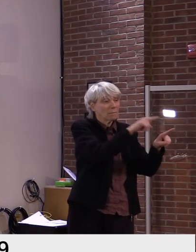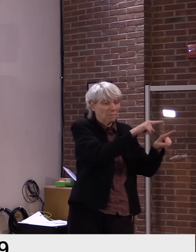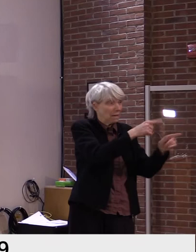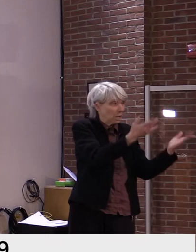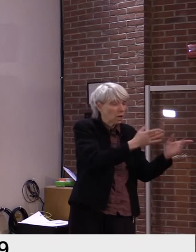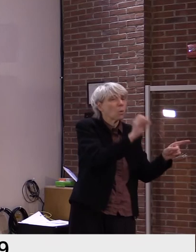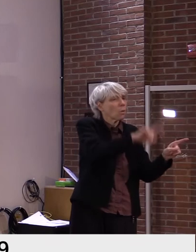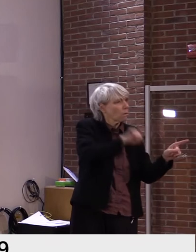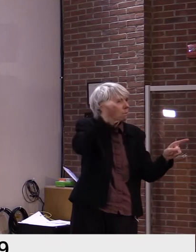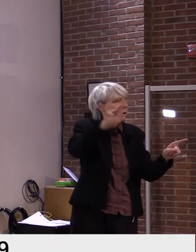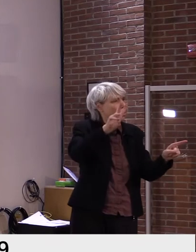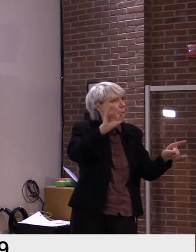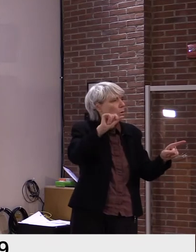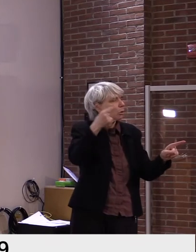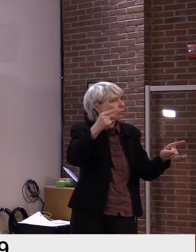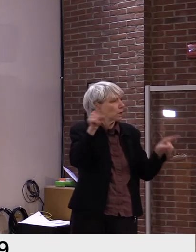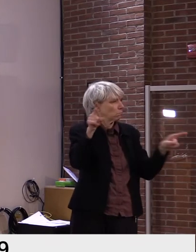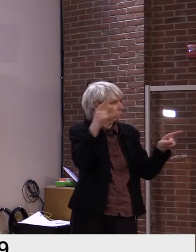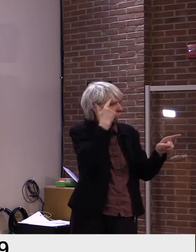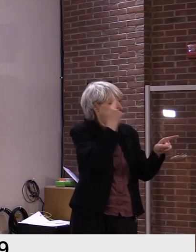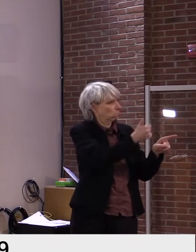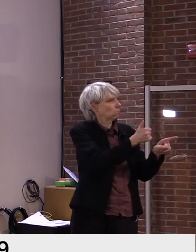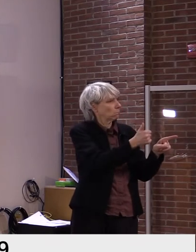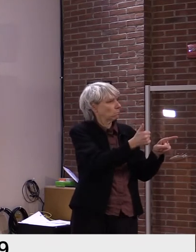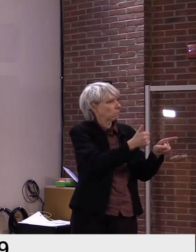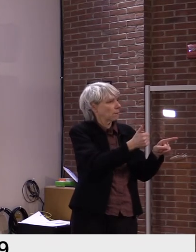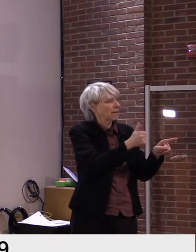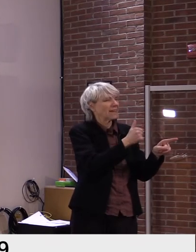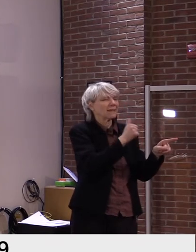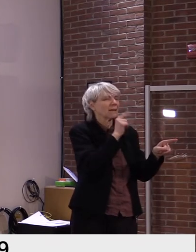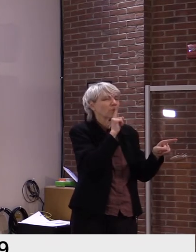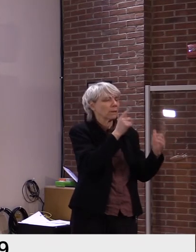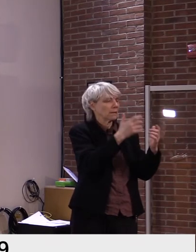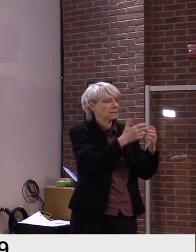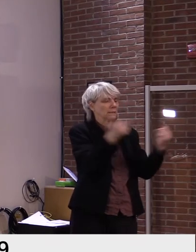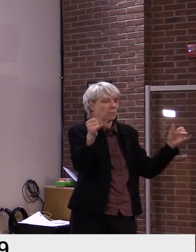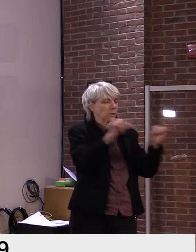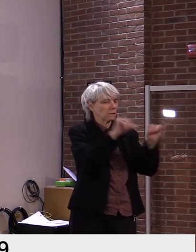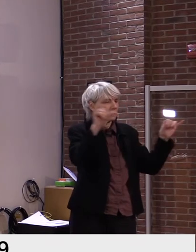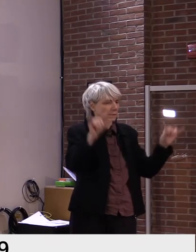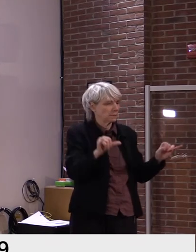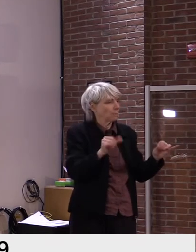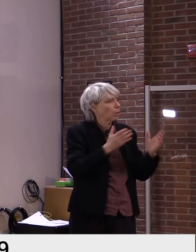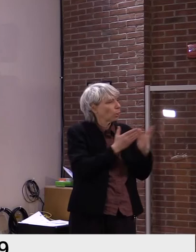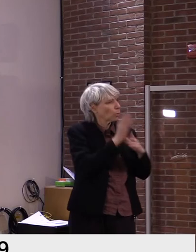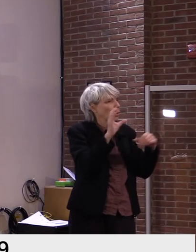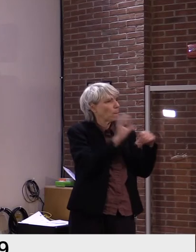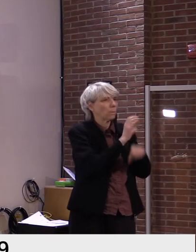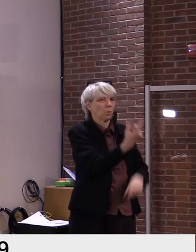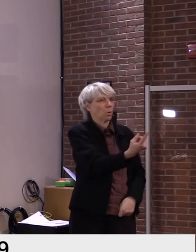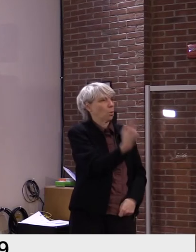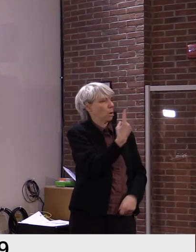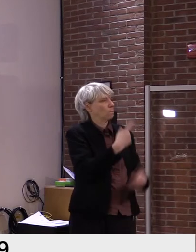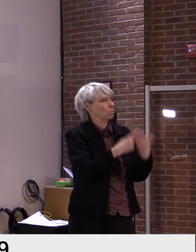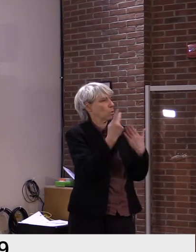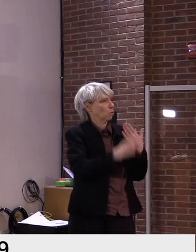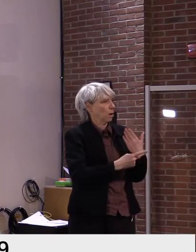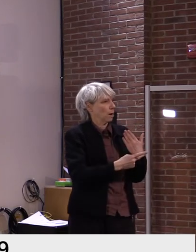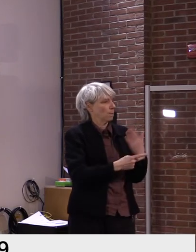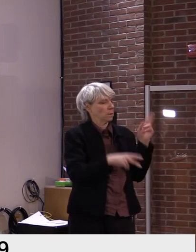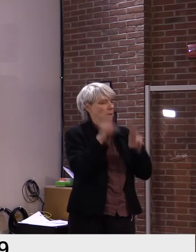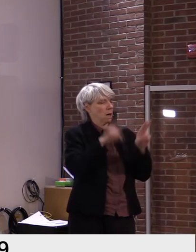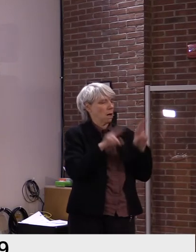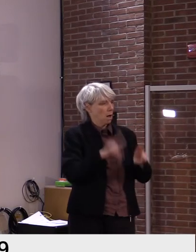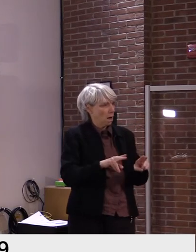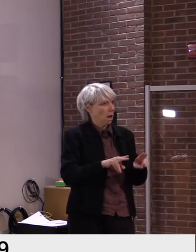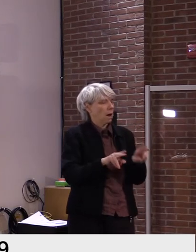not going to be sort of set up separately. It's going to be all together as they're being set up, so that it's all coordinated and we can